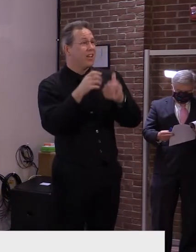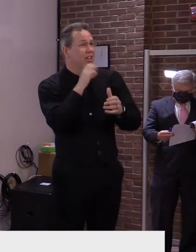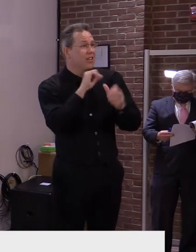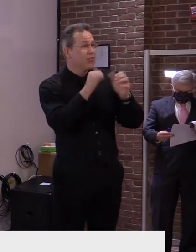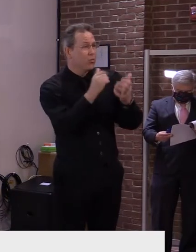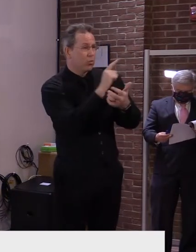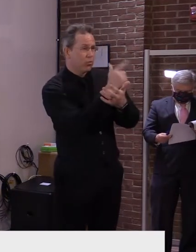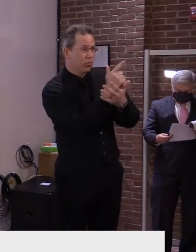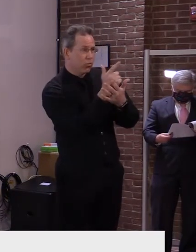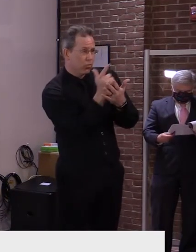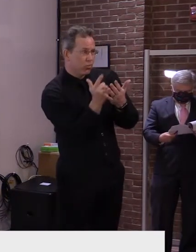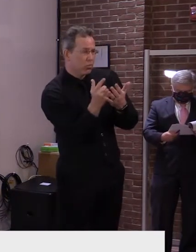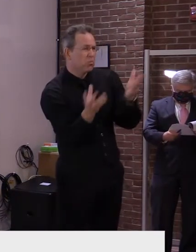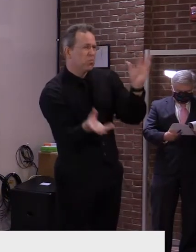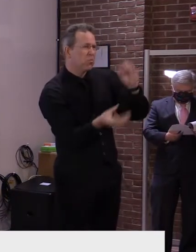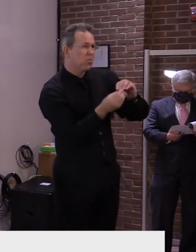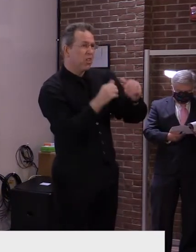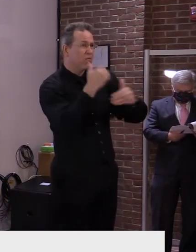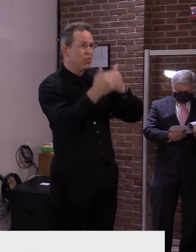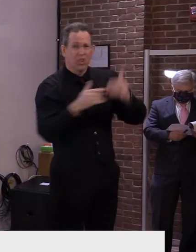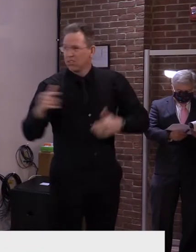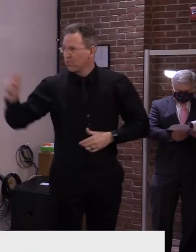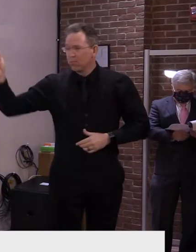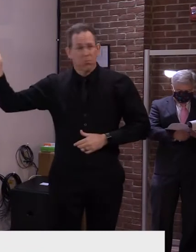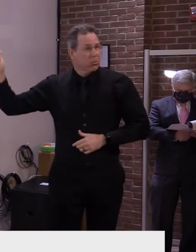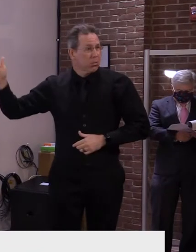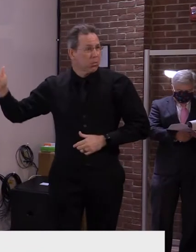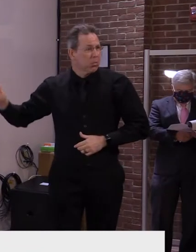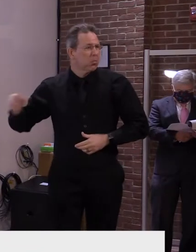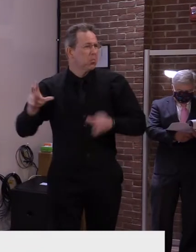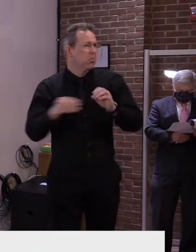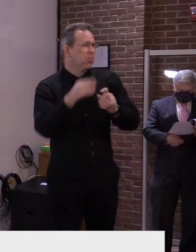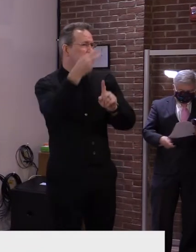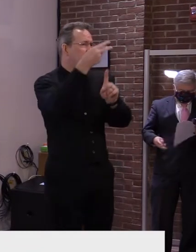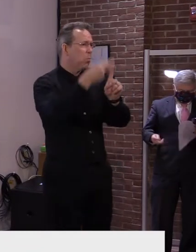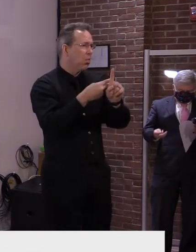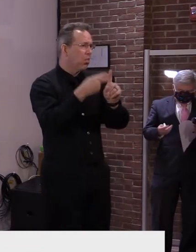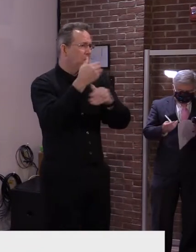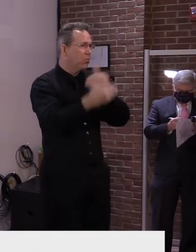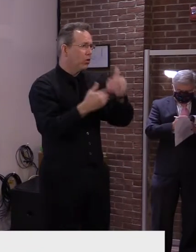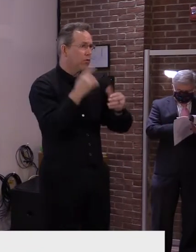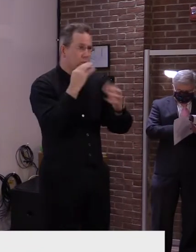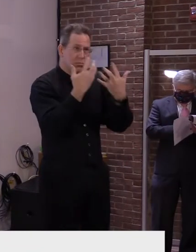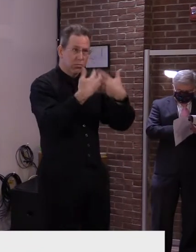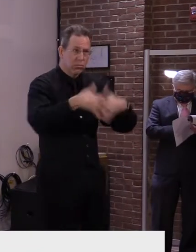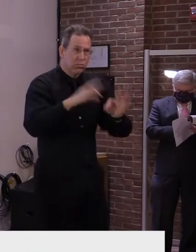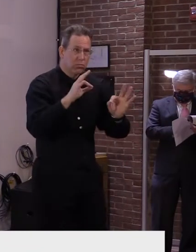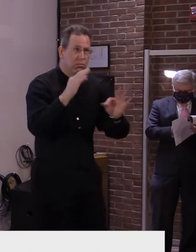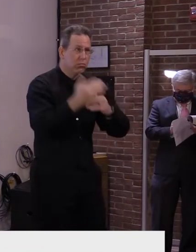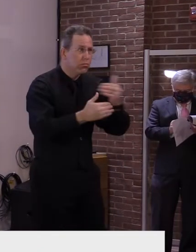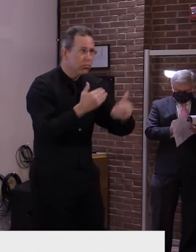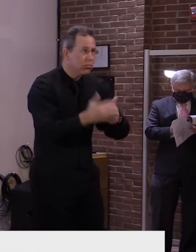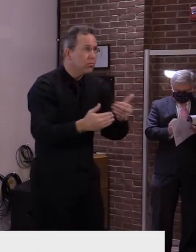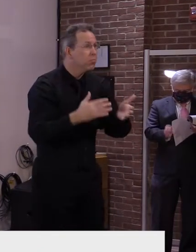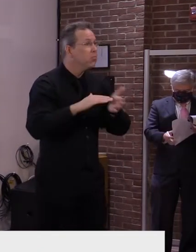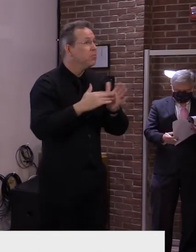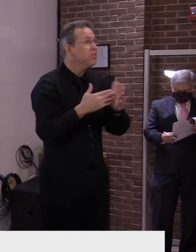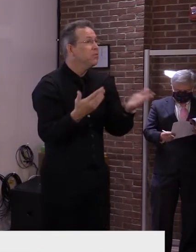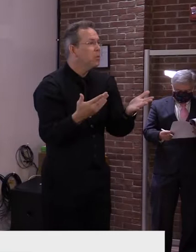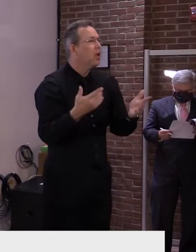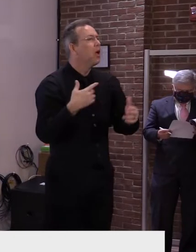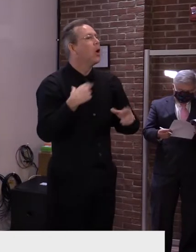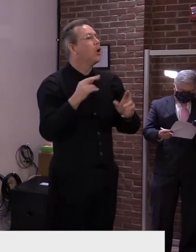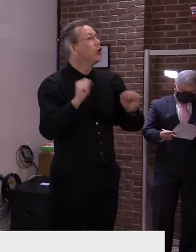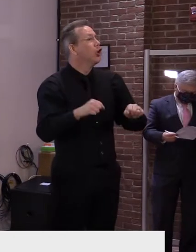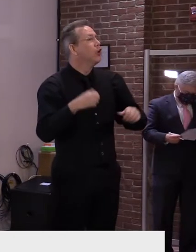up. So everyone in the final age band could be finished in June, which is why I've used the 4th